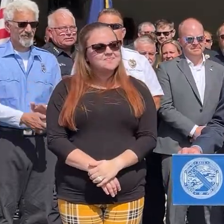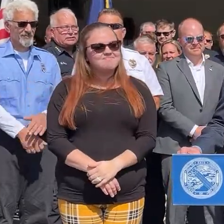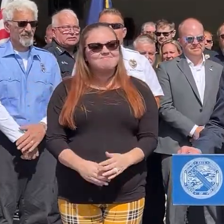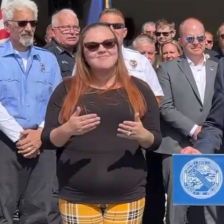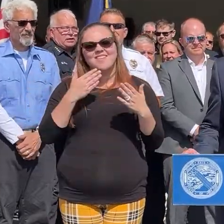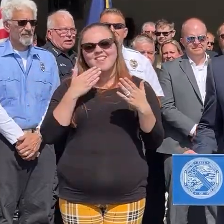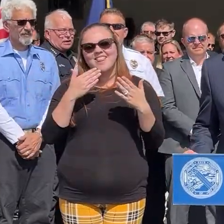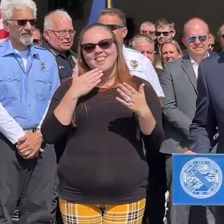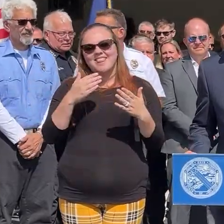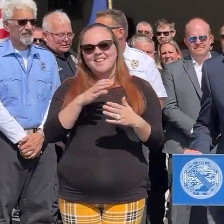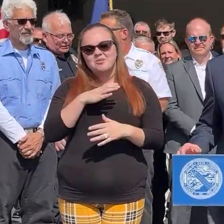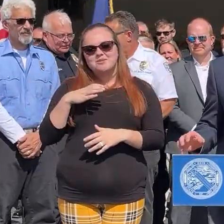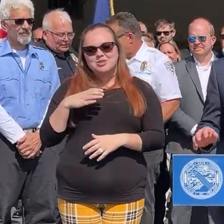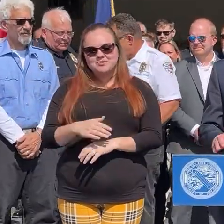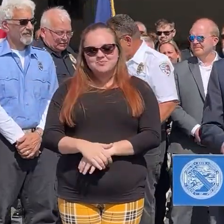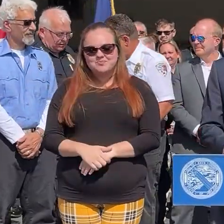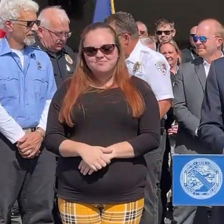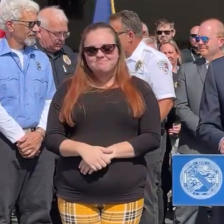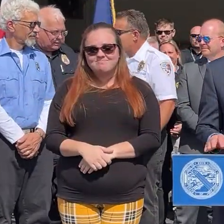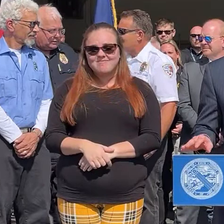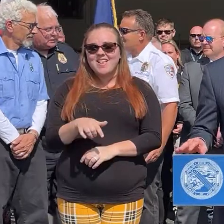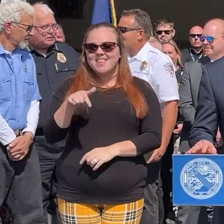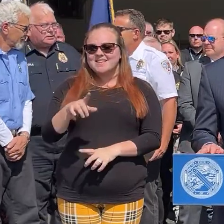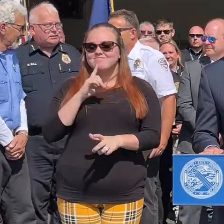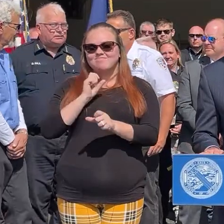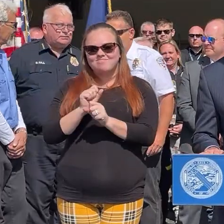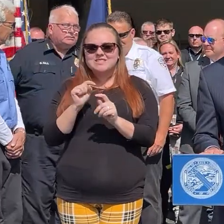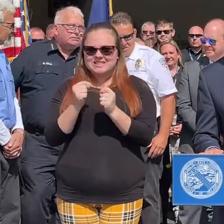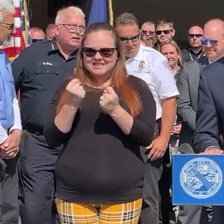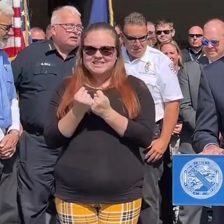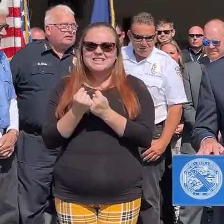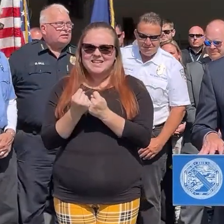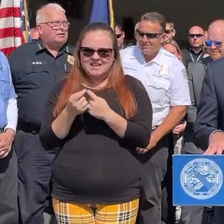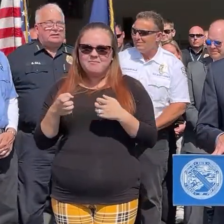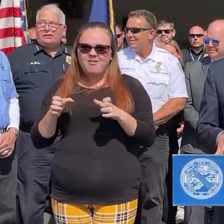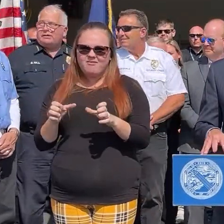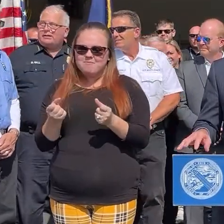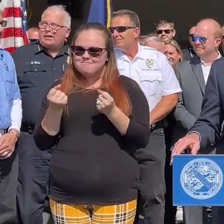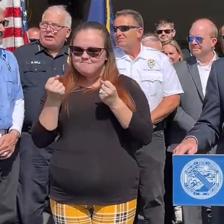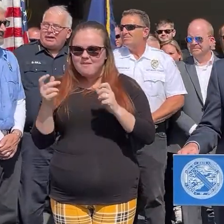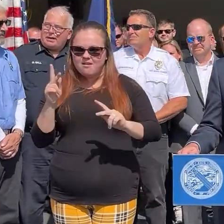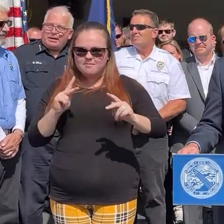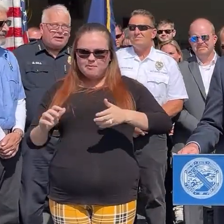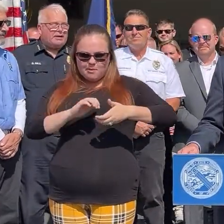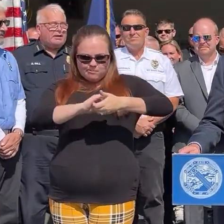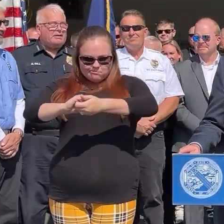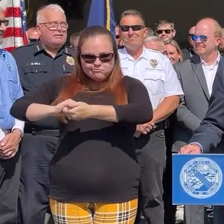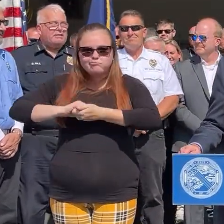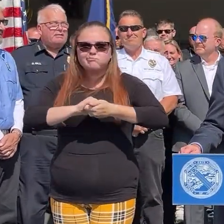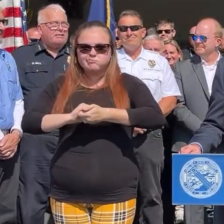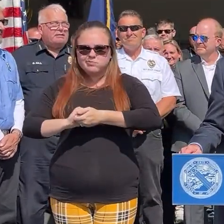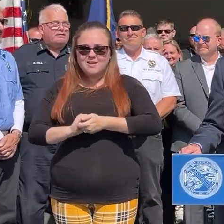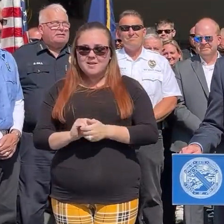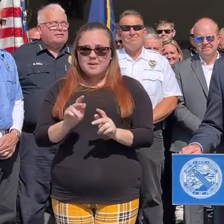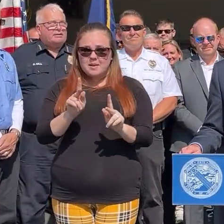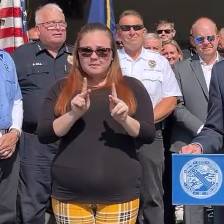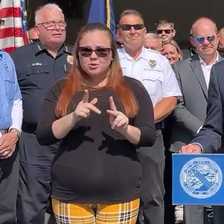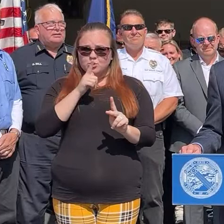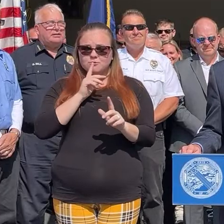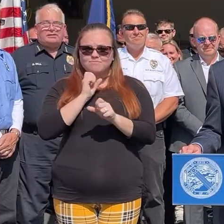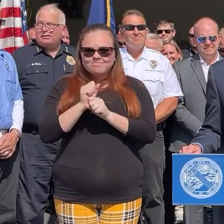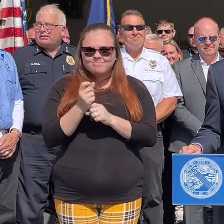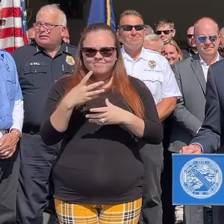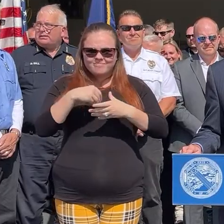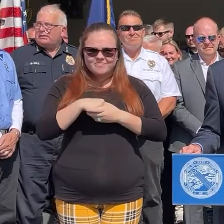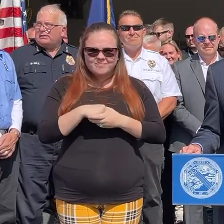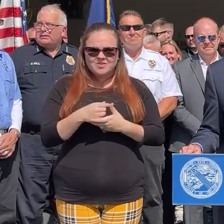Thank you, Commissioner. As noted, this is a team effort by the Department of Health. Many people are involved, but an individual who was intimately involved was our